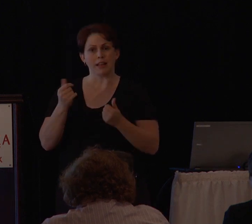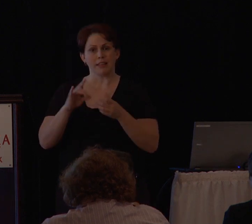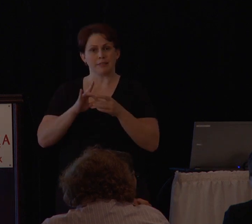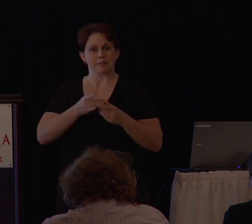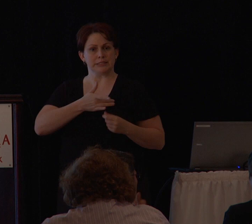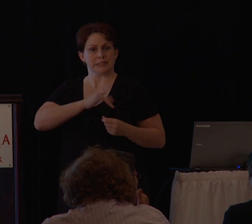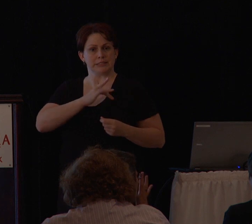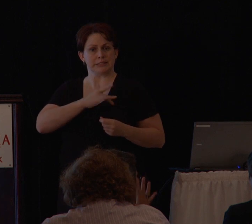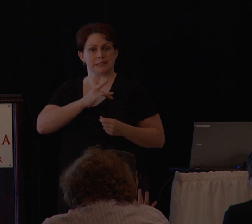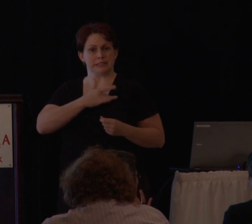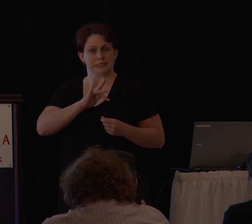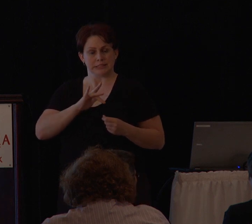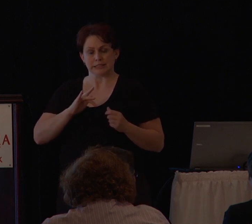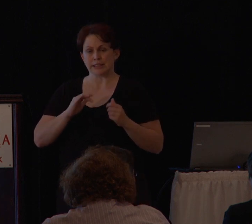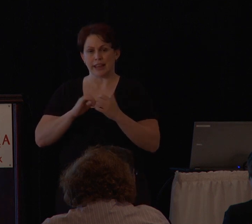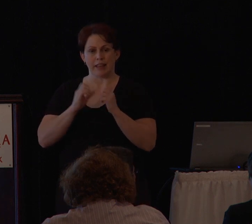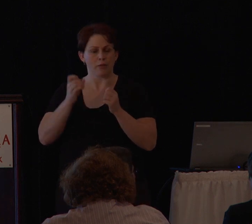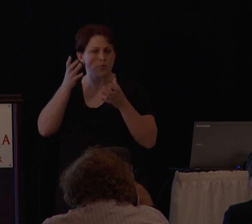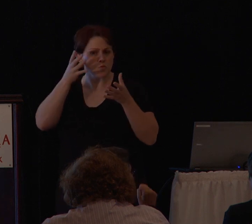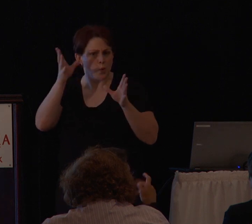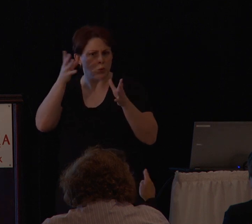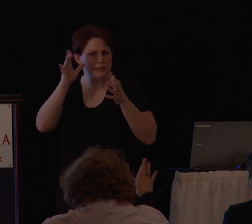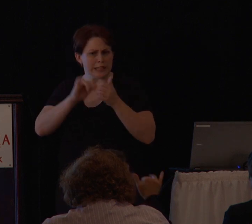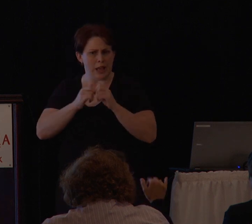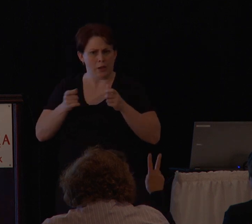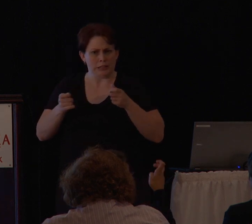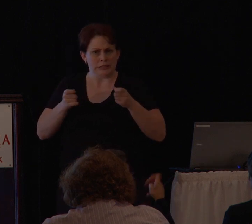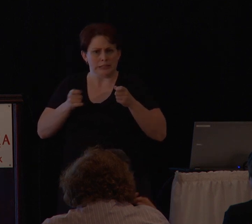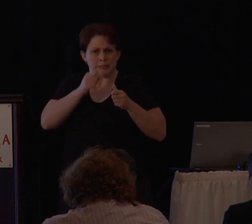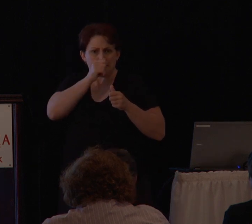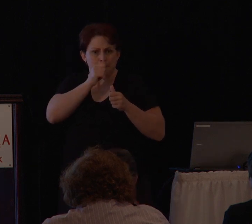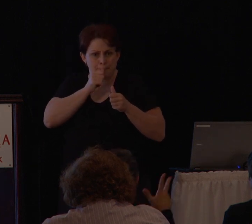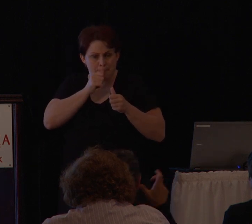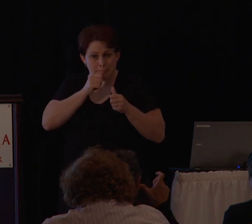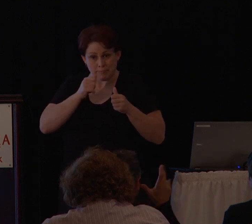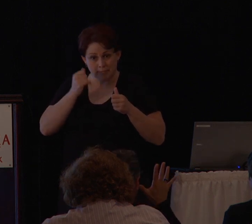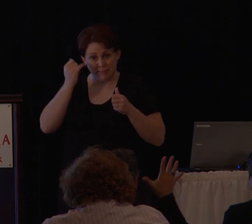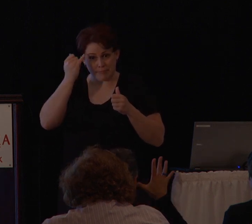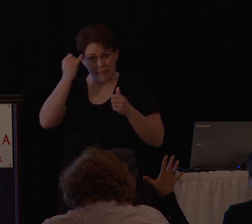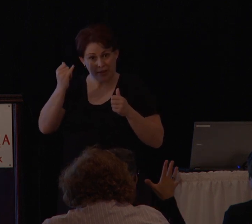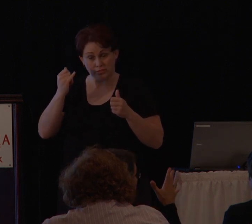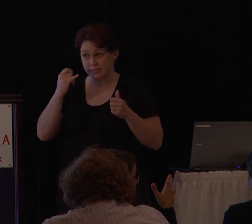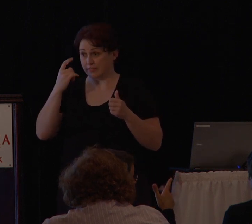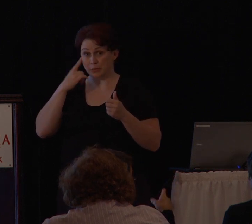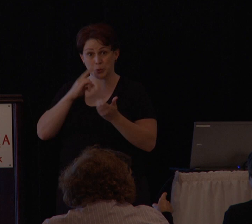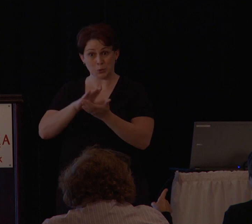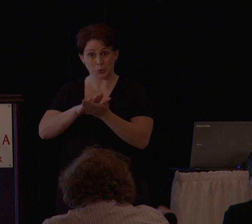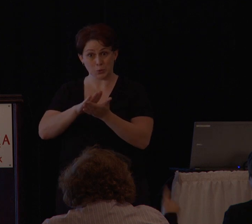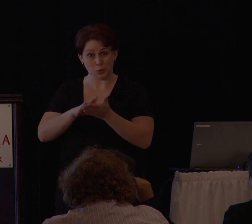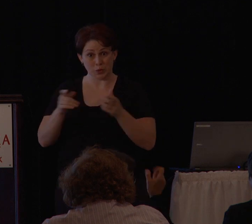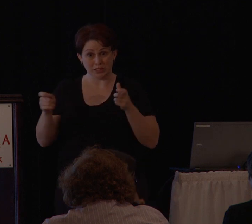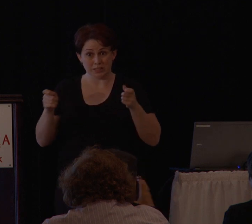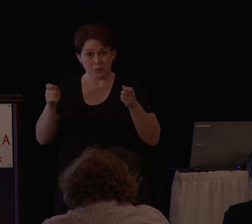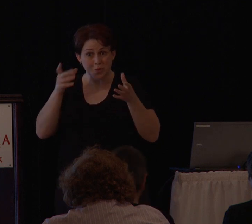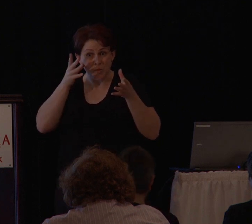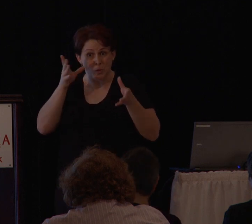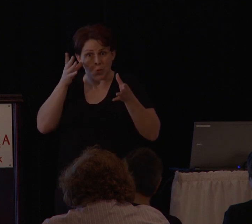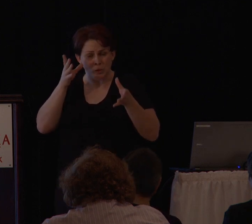sensory issues, so like coping with noisy environments, which, as you can imagine, is very difficult in a school setting.